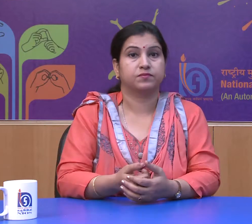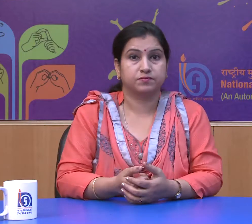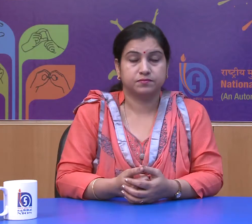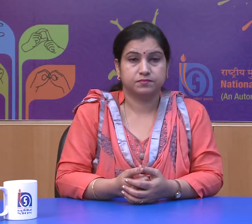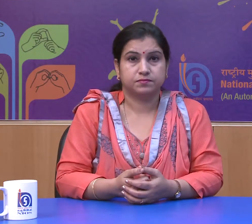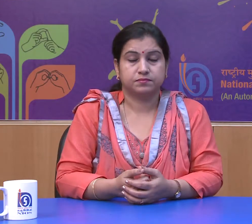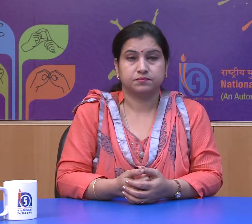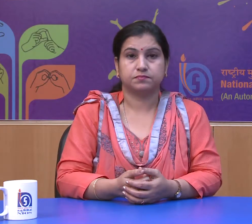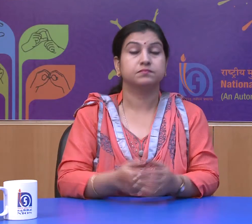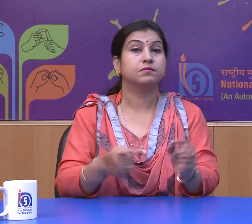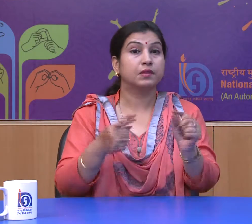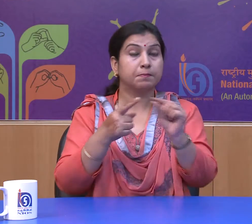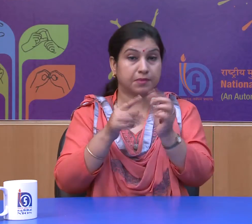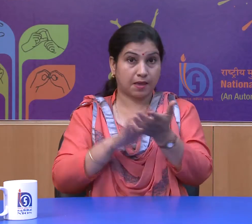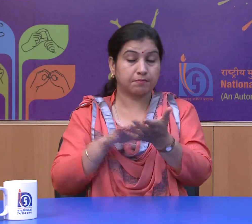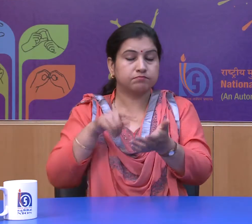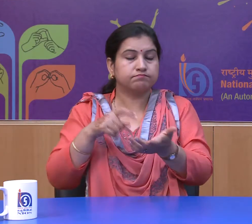When the Prime Minister resigns,